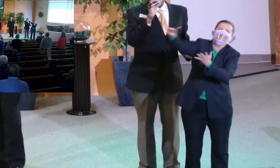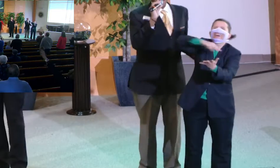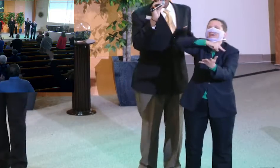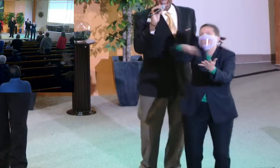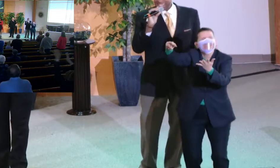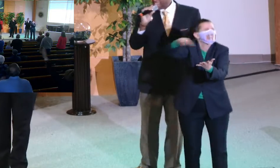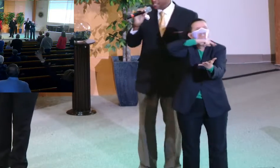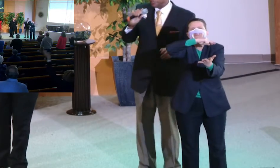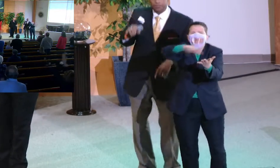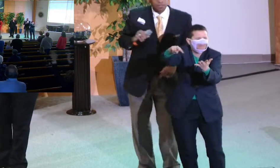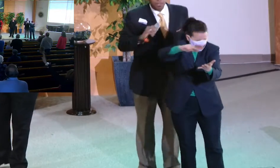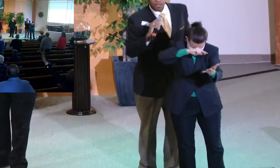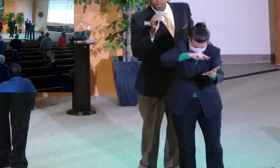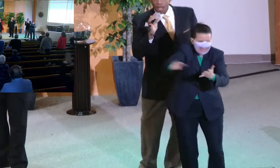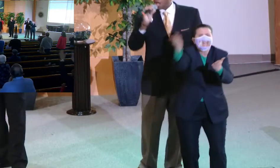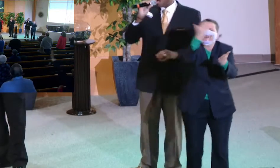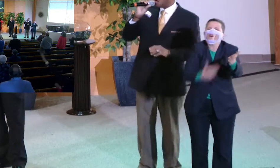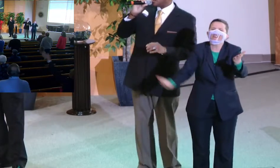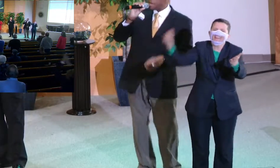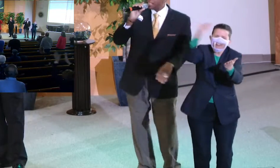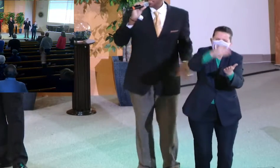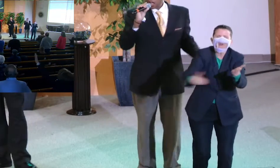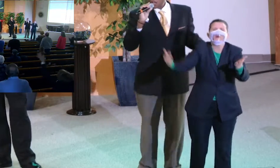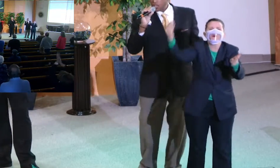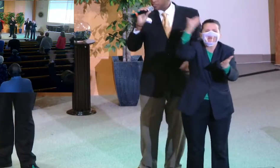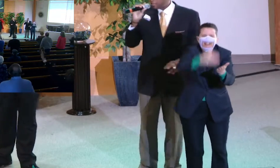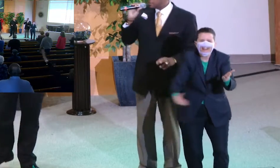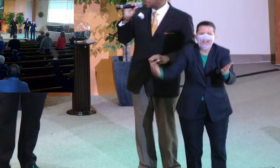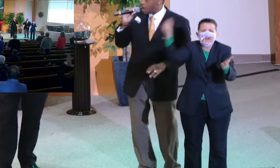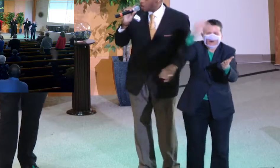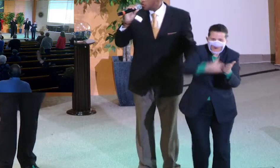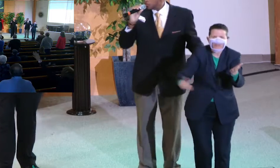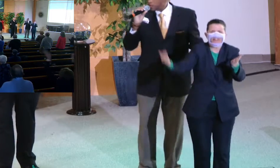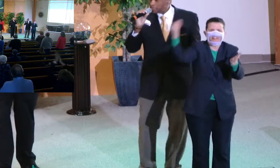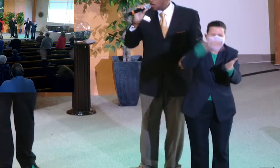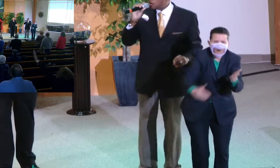into dancing. Over and over,